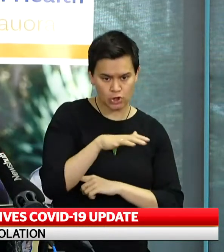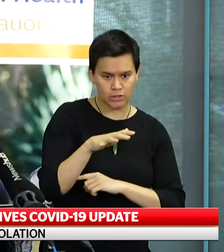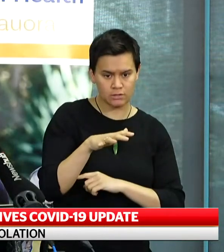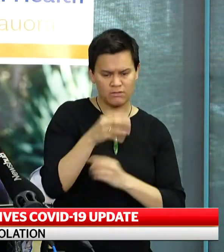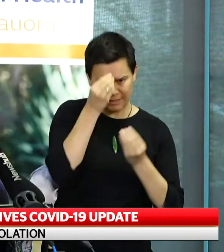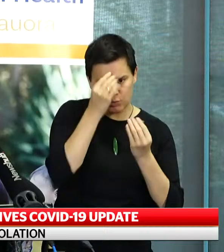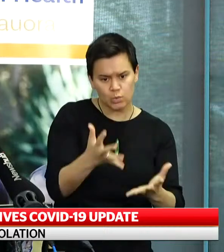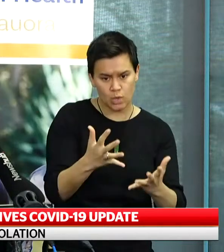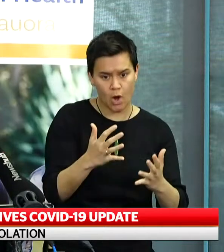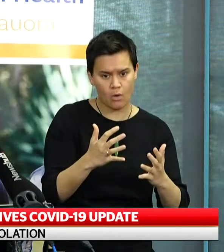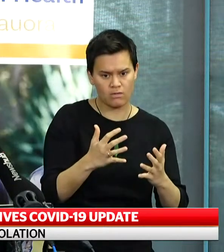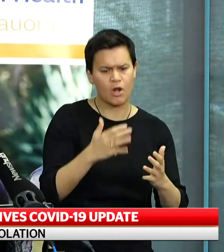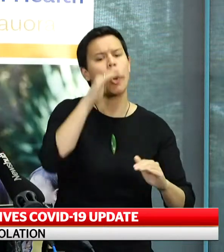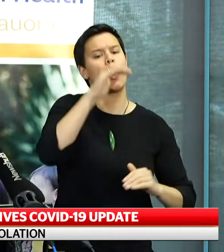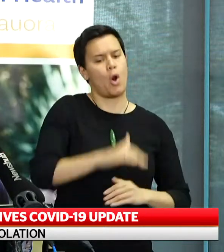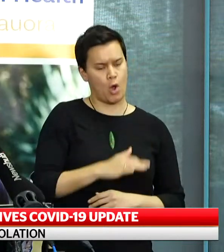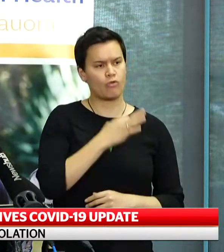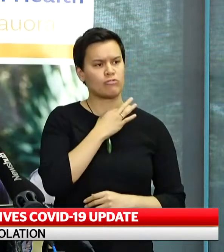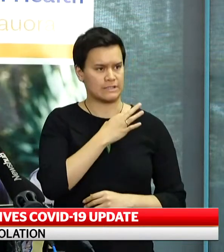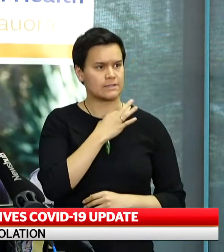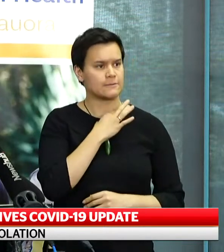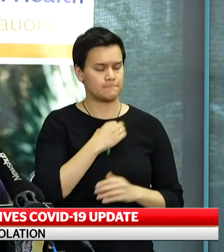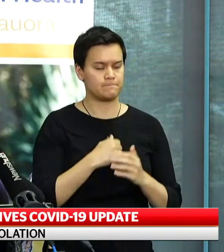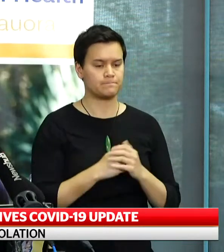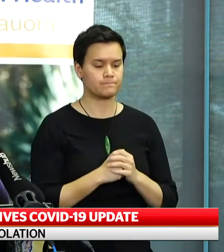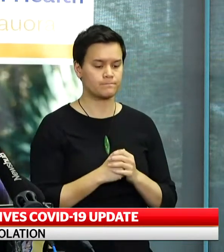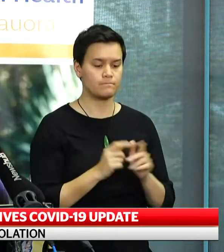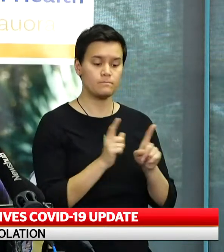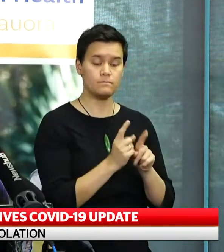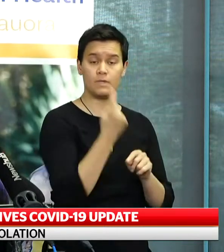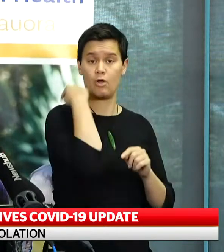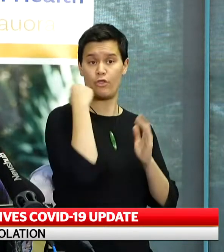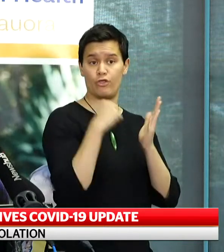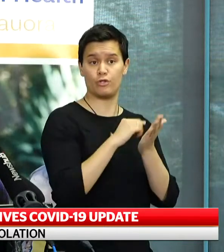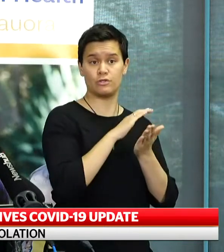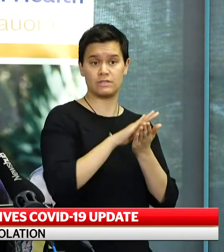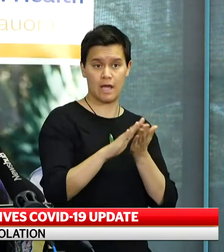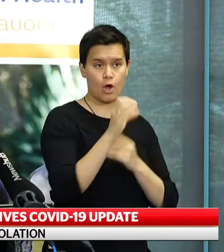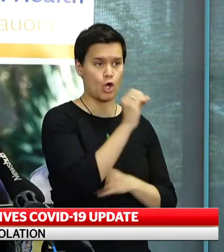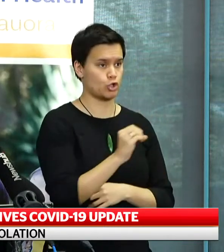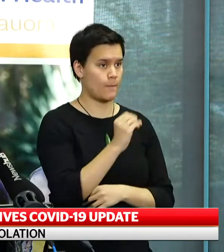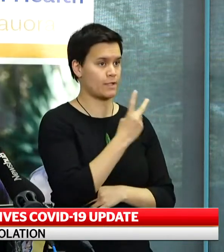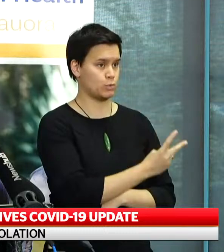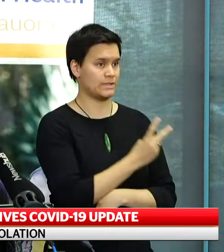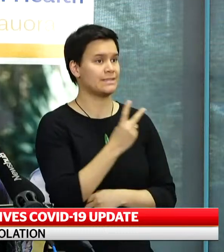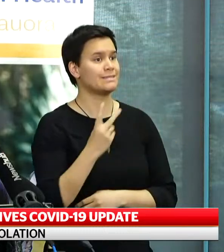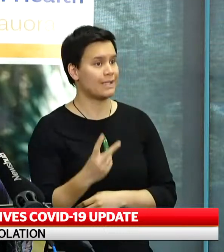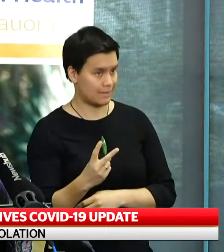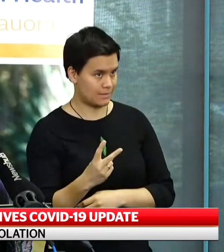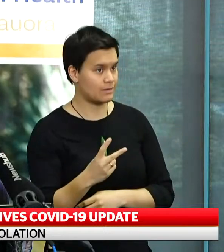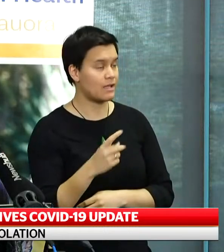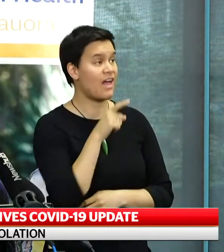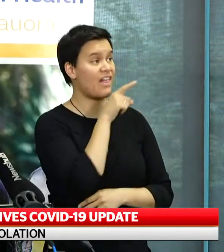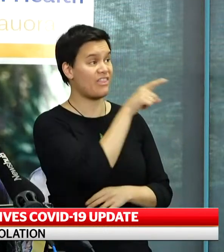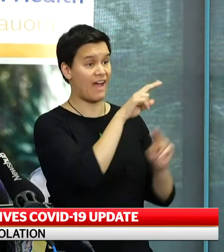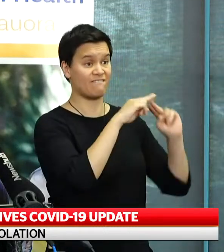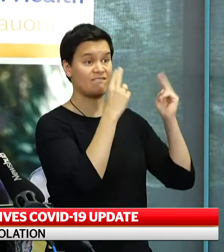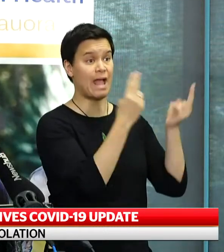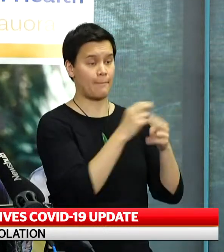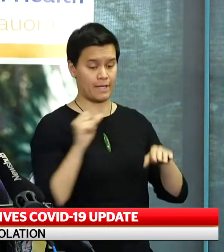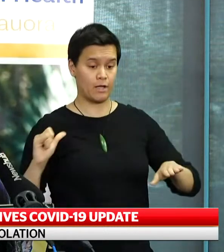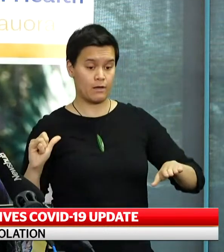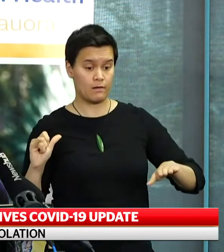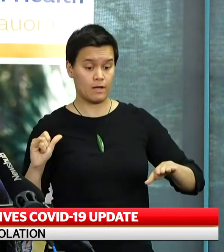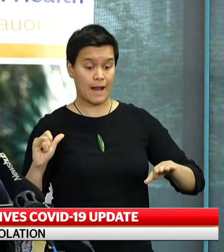as very low risk. And last Thursday, the 22nd of October, en route to Japan, the family flew